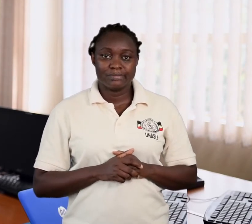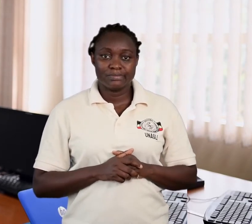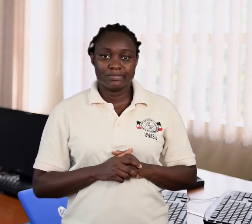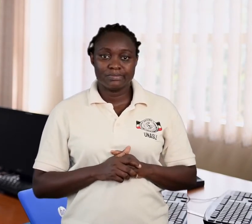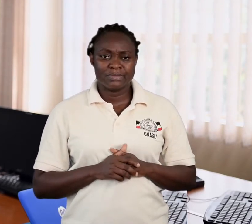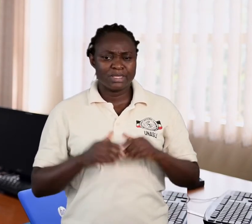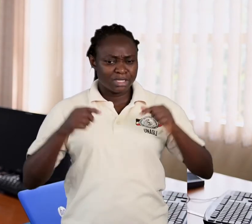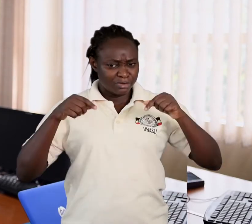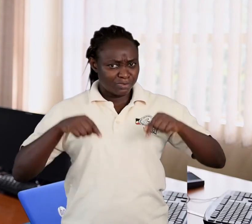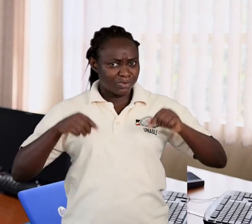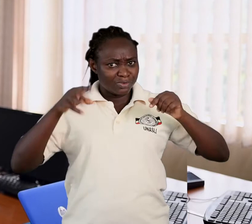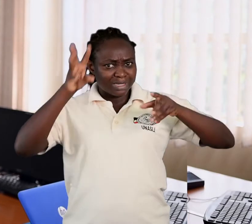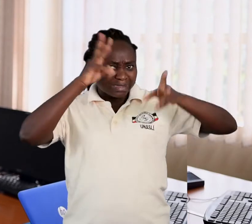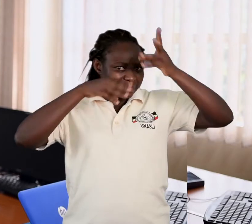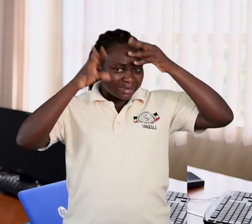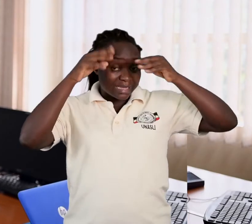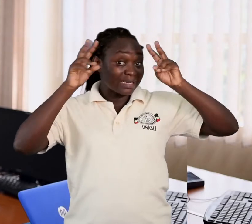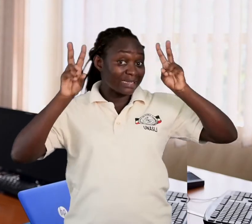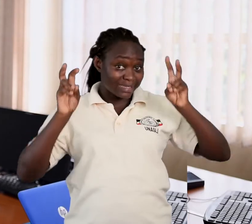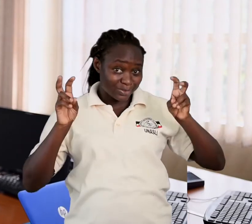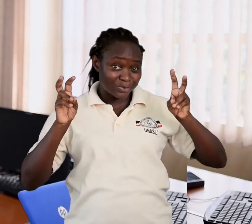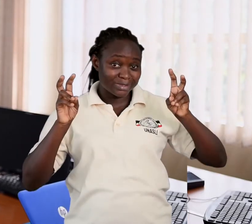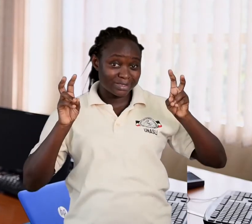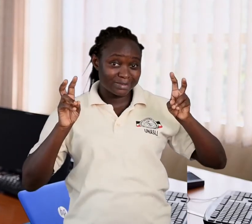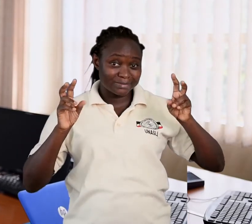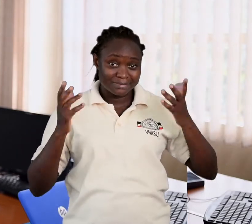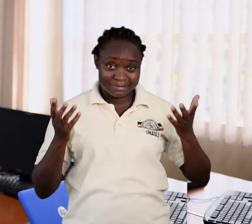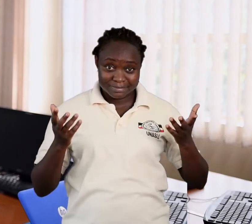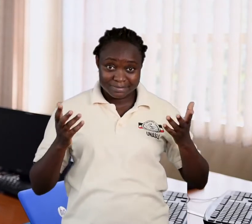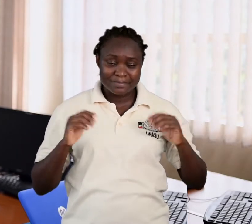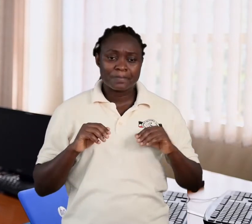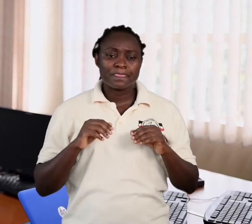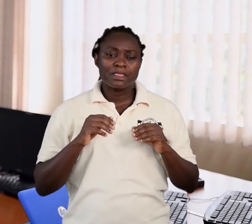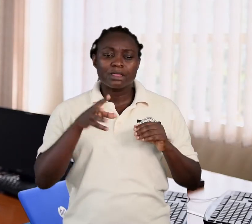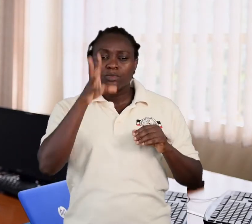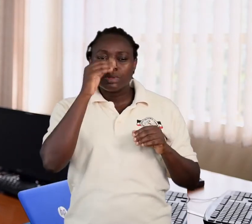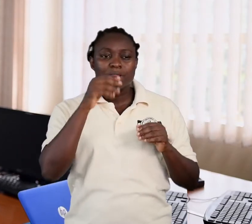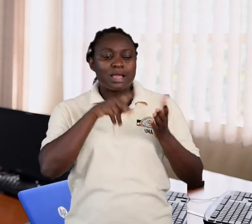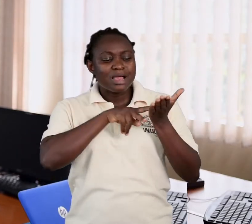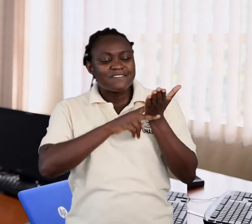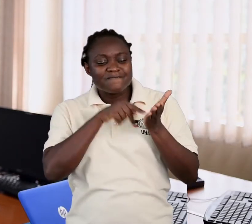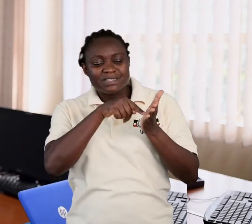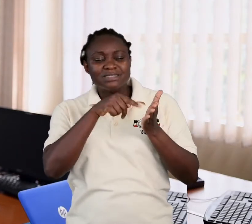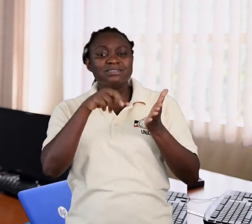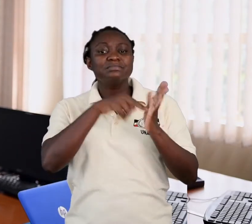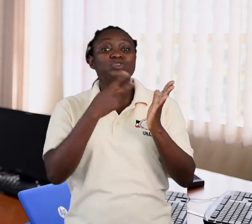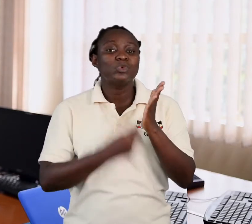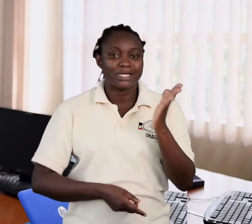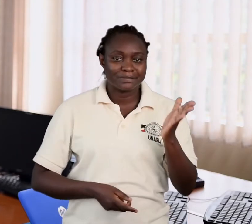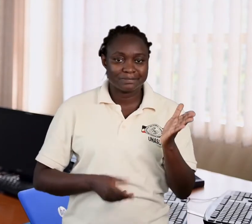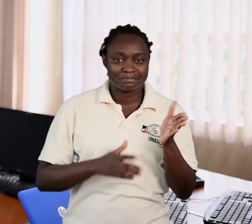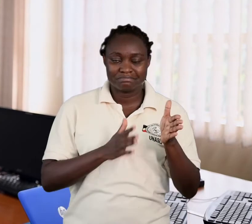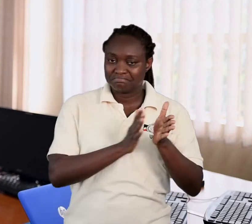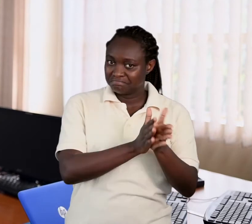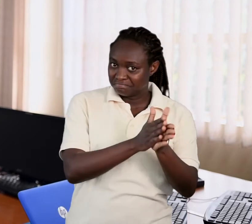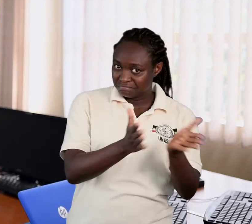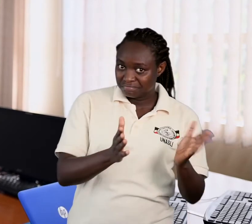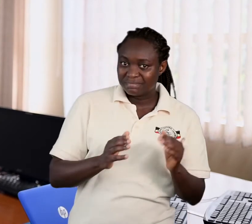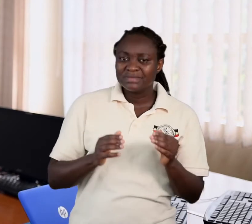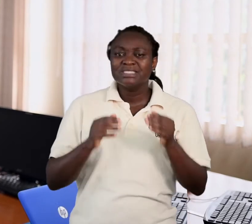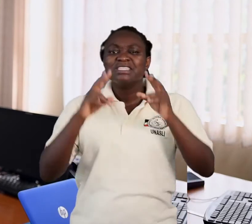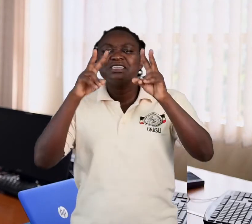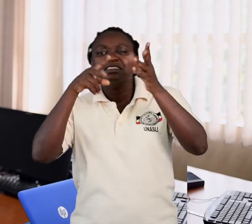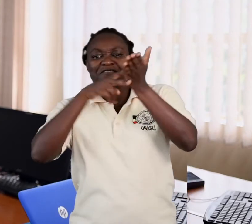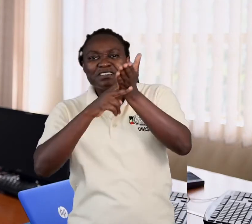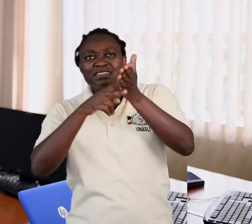In this lesson, we have seen the meaning of physics. We have also seen the